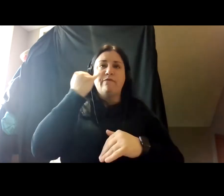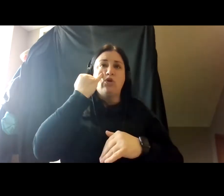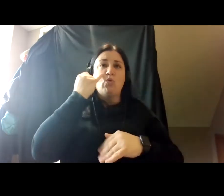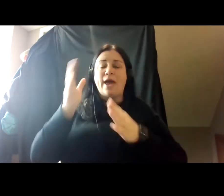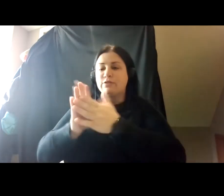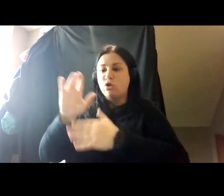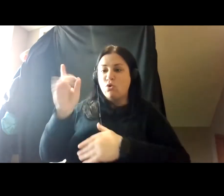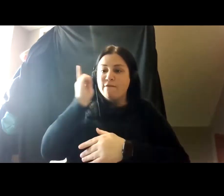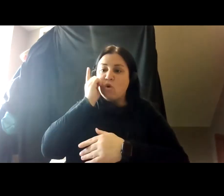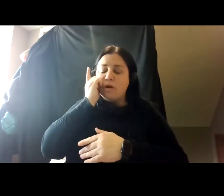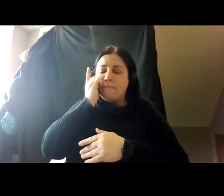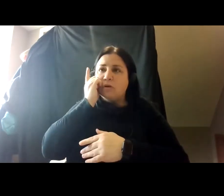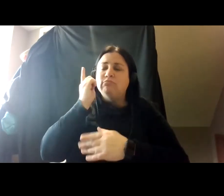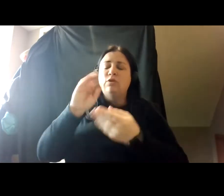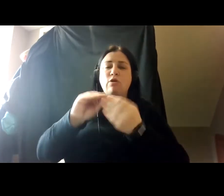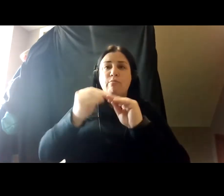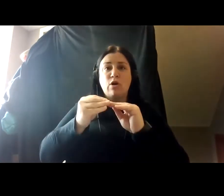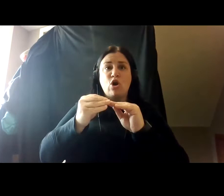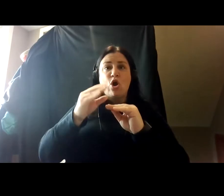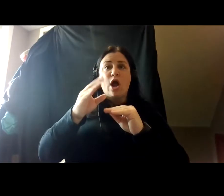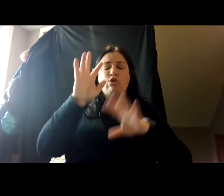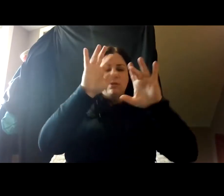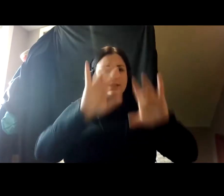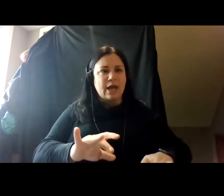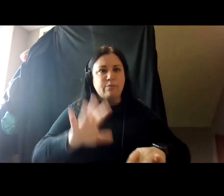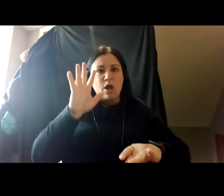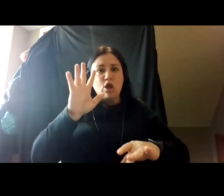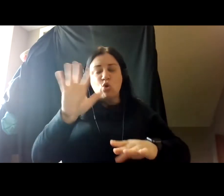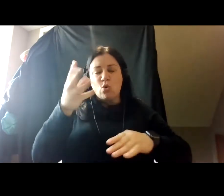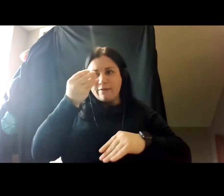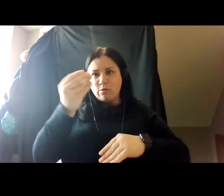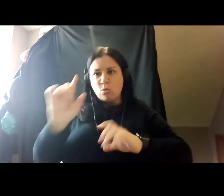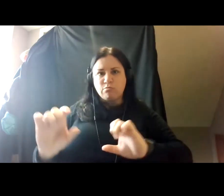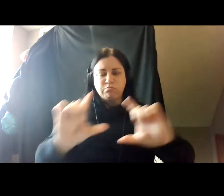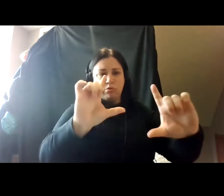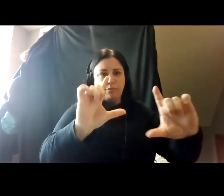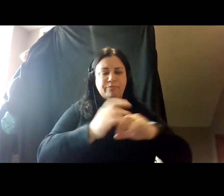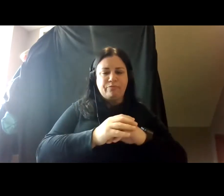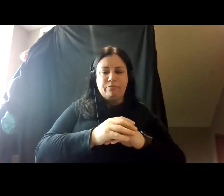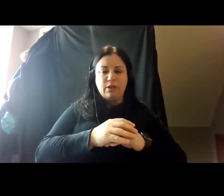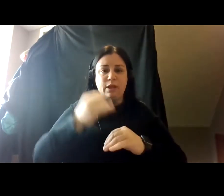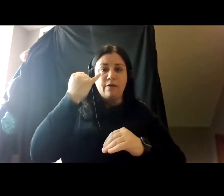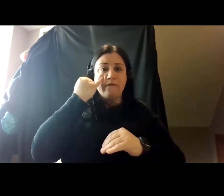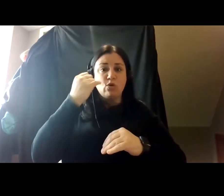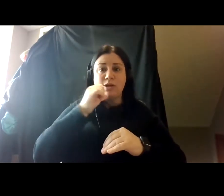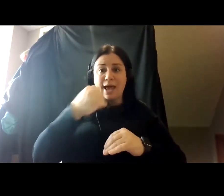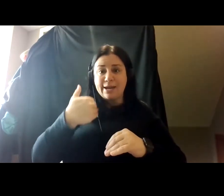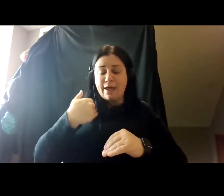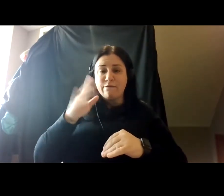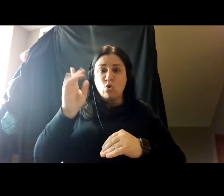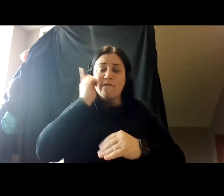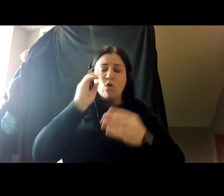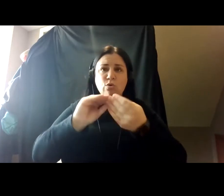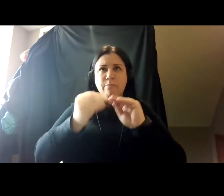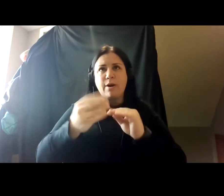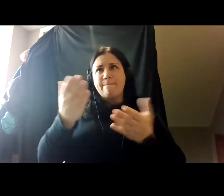name, your account, your address, all your information is going to come up in the Verizon account. Well, if you didn't have your phone number back then, people might have forgot their phone